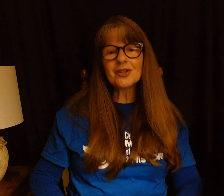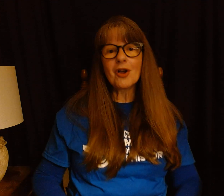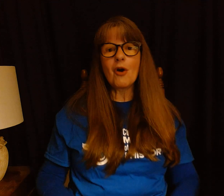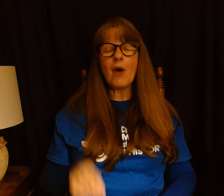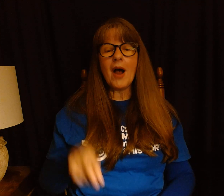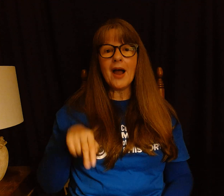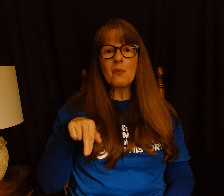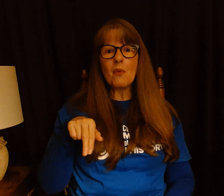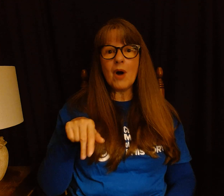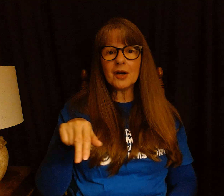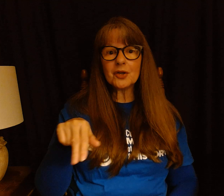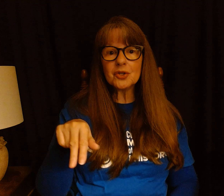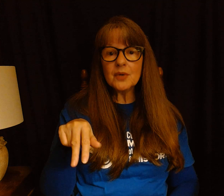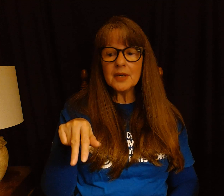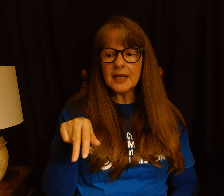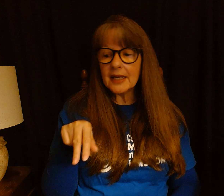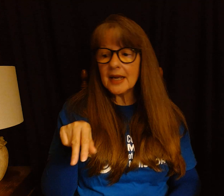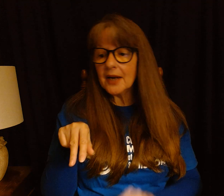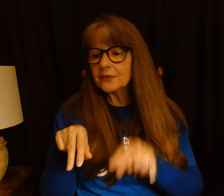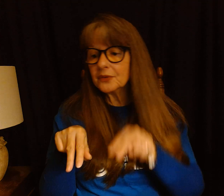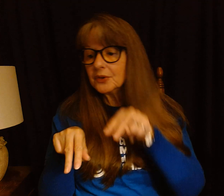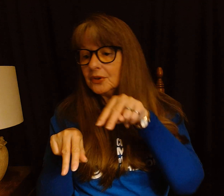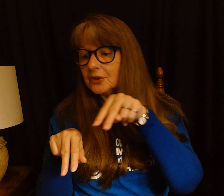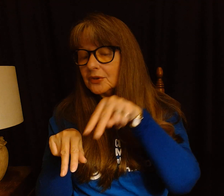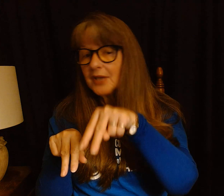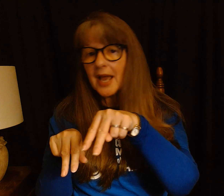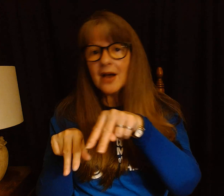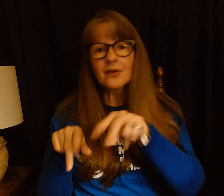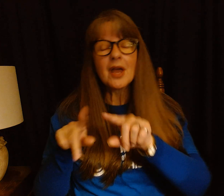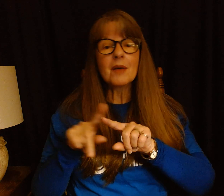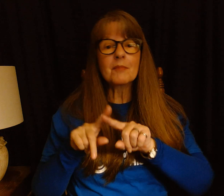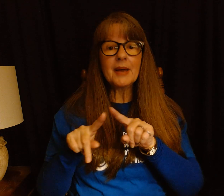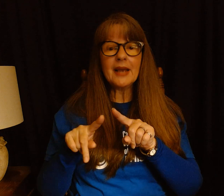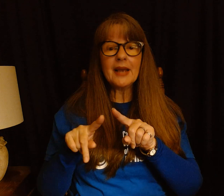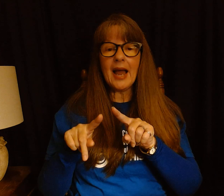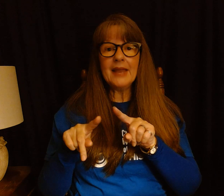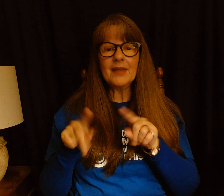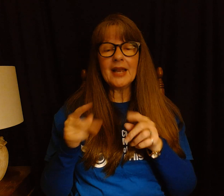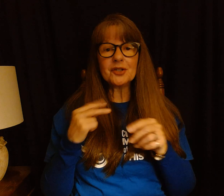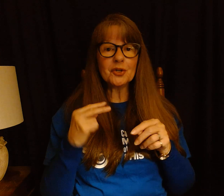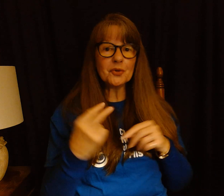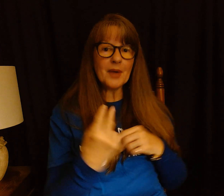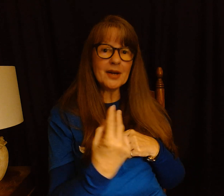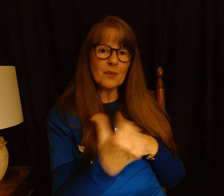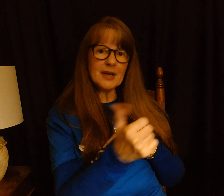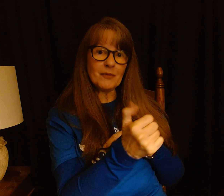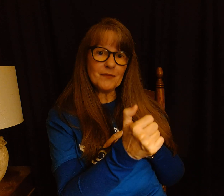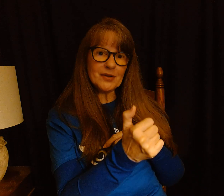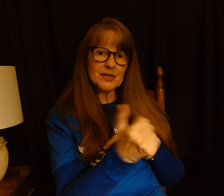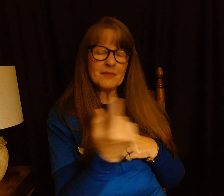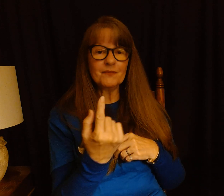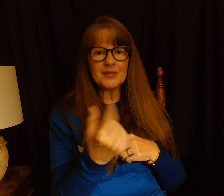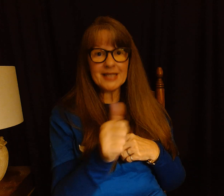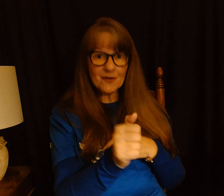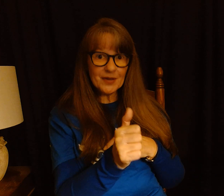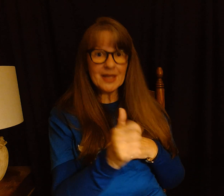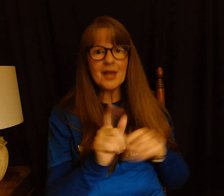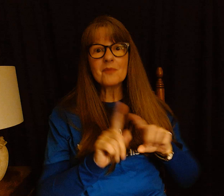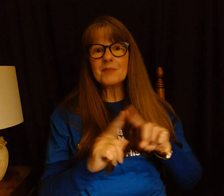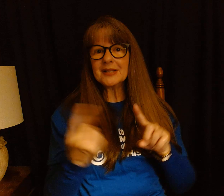So I walked to it and I kind of looked down, and then I turned around and wanted to have a selfie, but someone